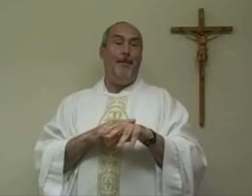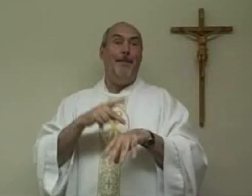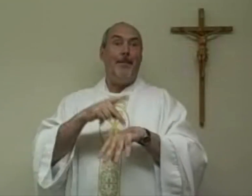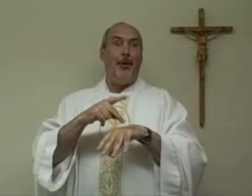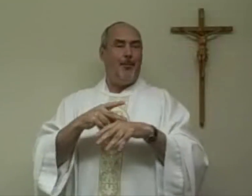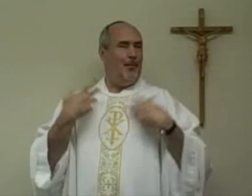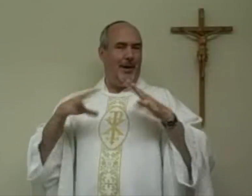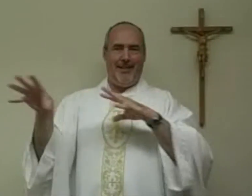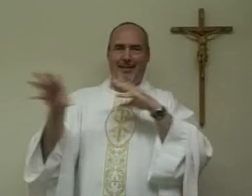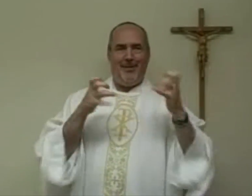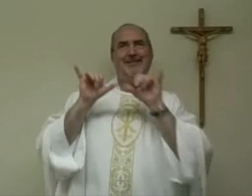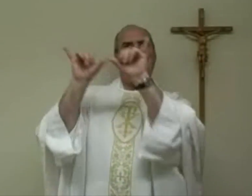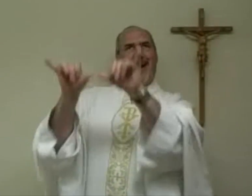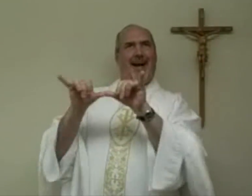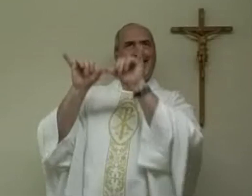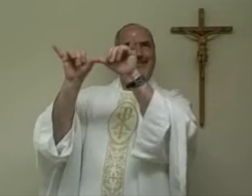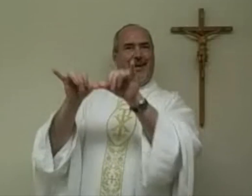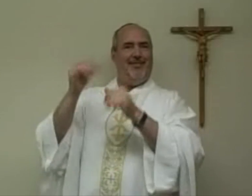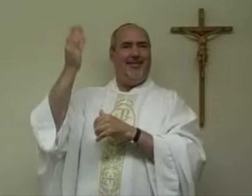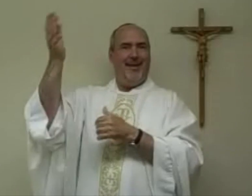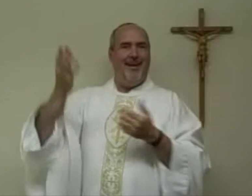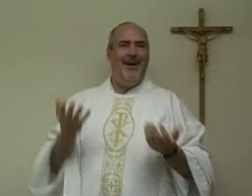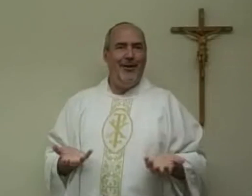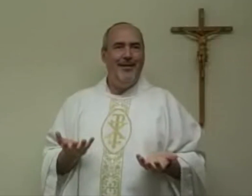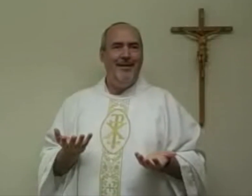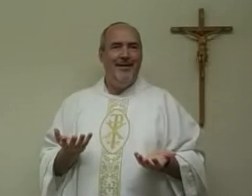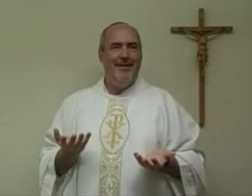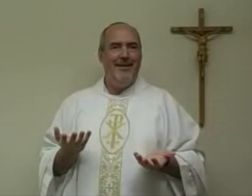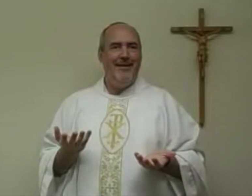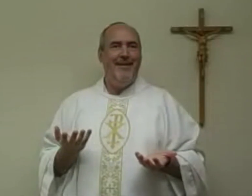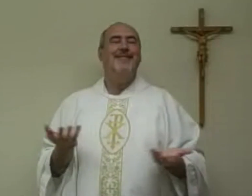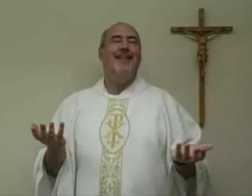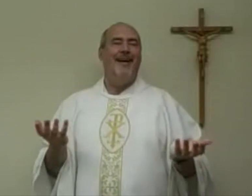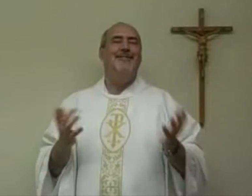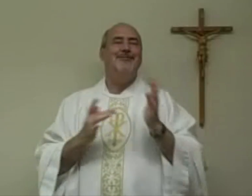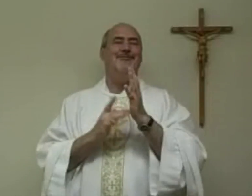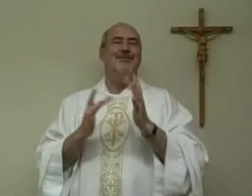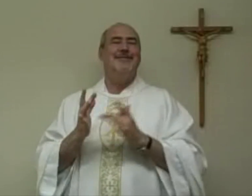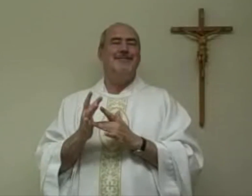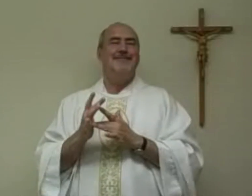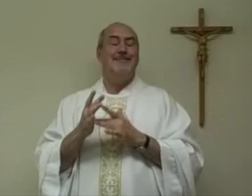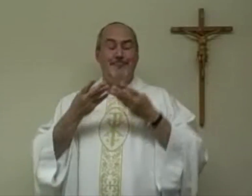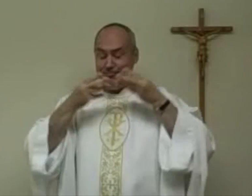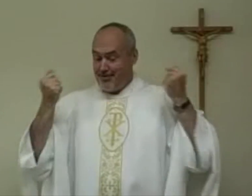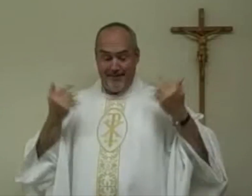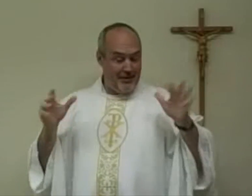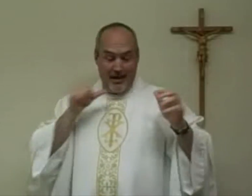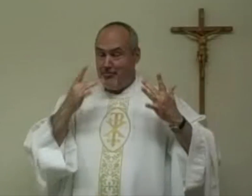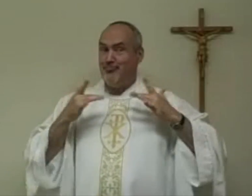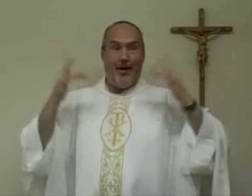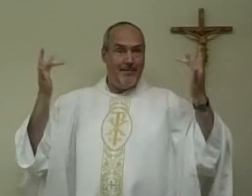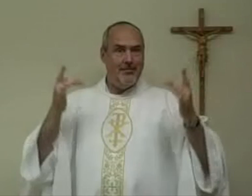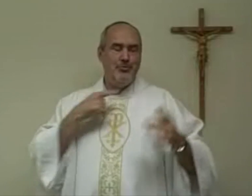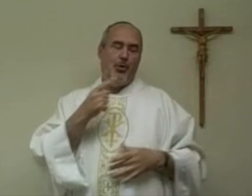which was a glimpse of heaven, Peter didn't want to leave. He wanted to stay there and experience that. But then